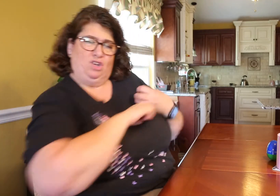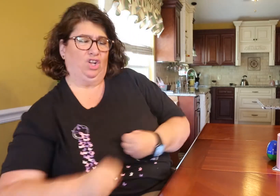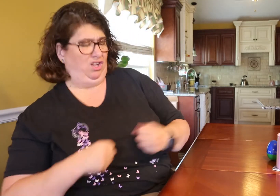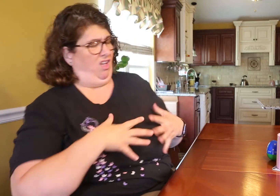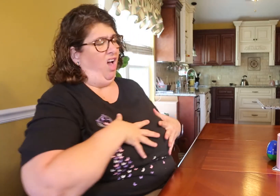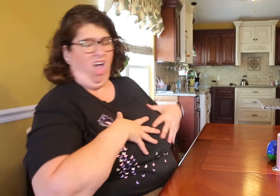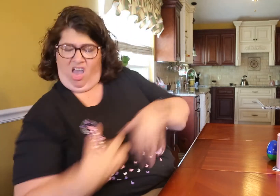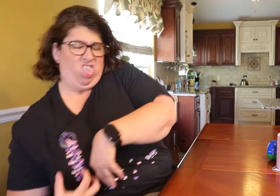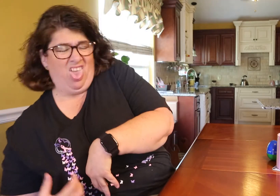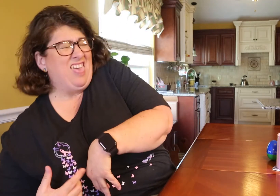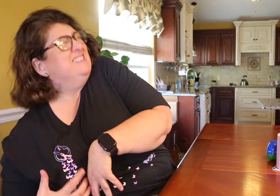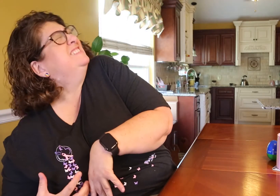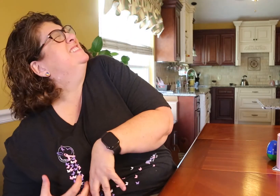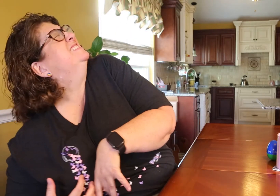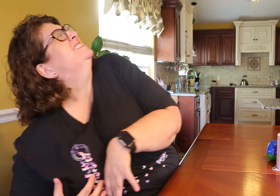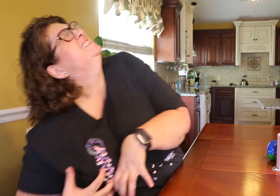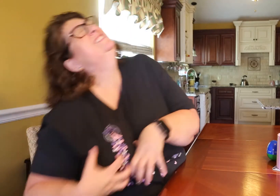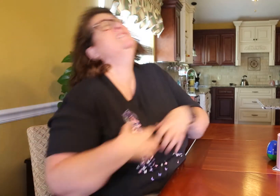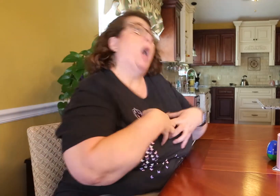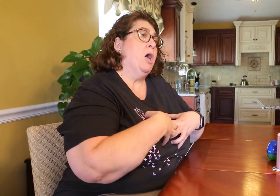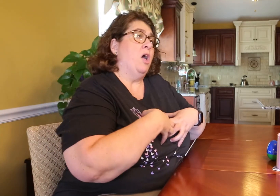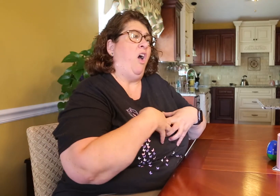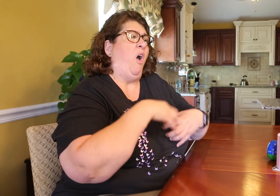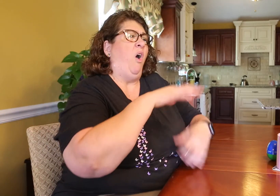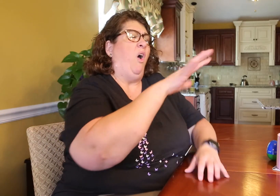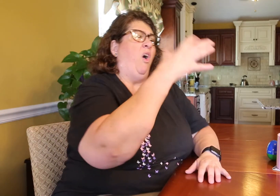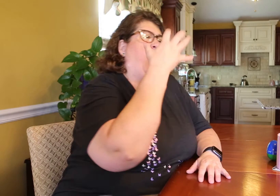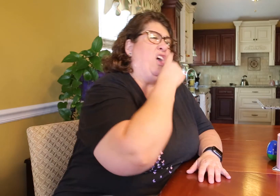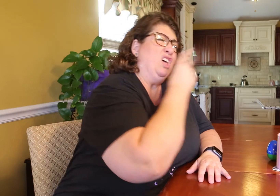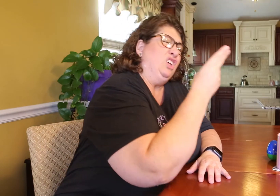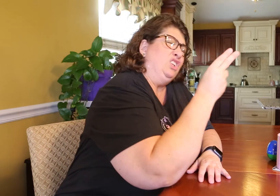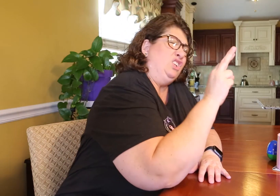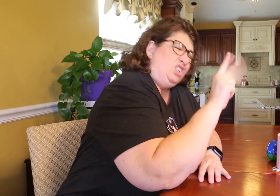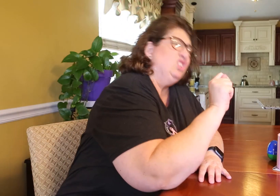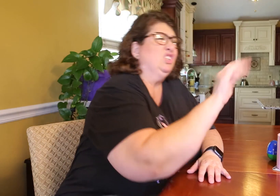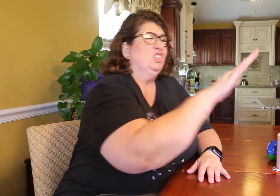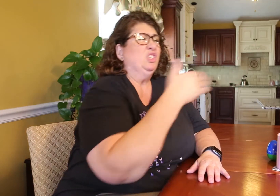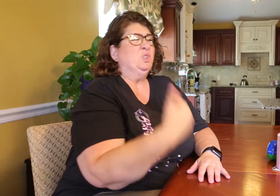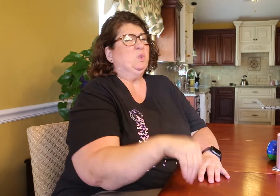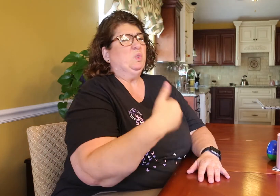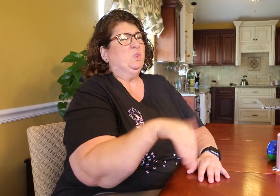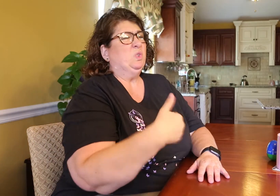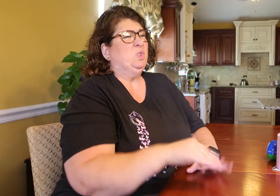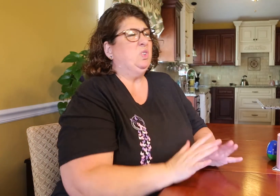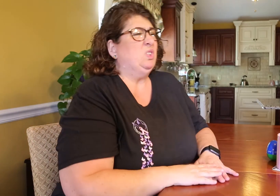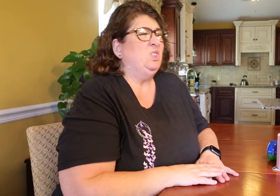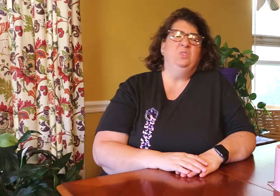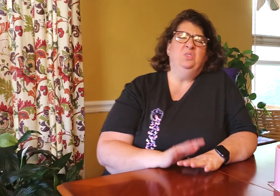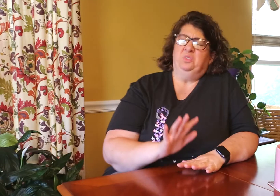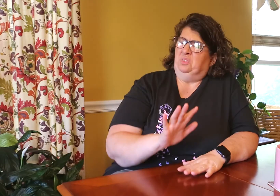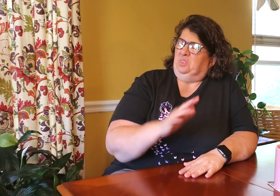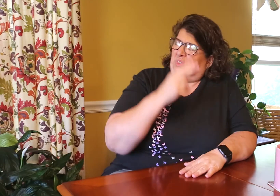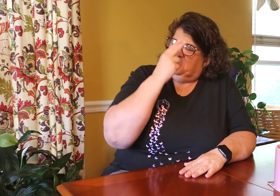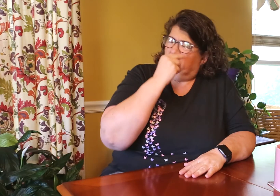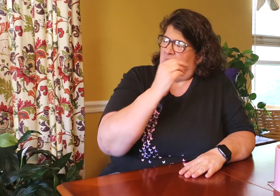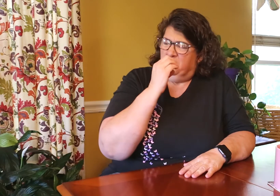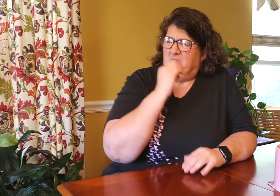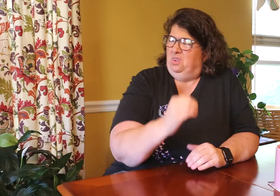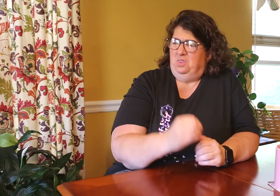or glands would begin shifting towards the space left open by the removal of my lung. I would get a lot of pain with my left